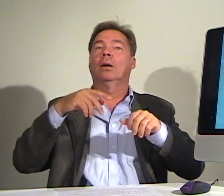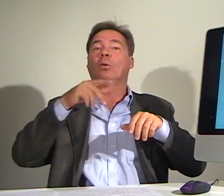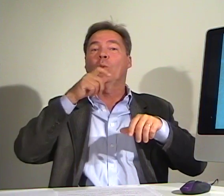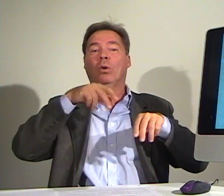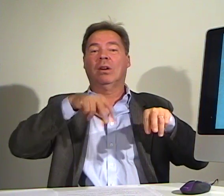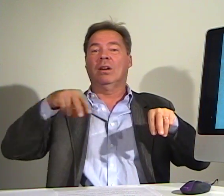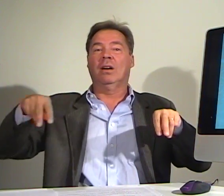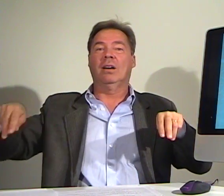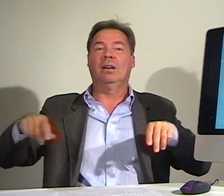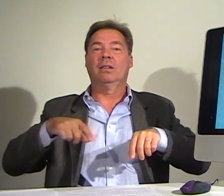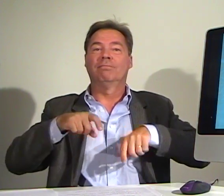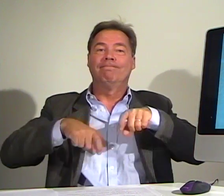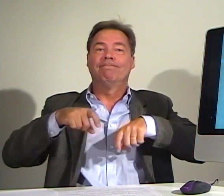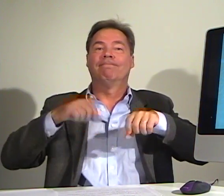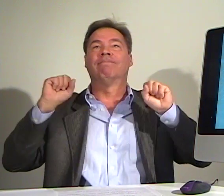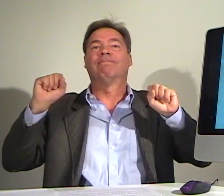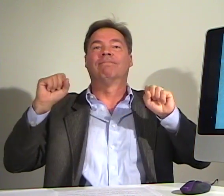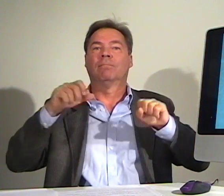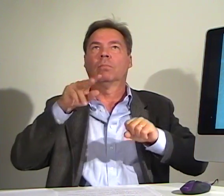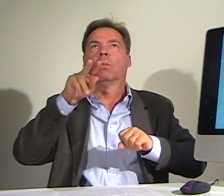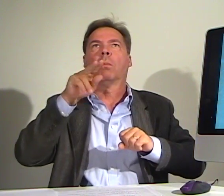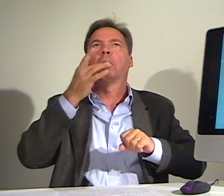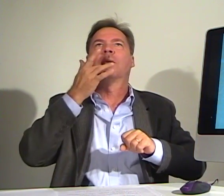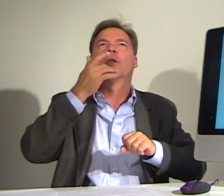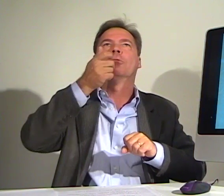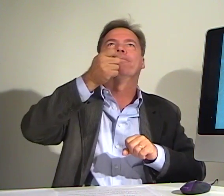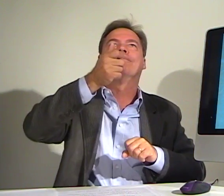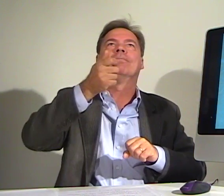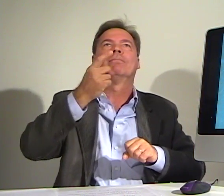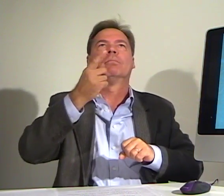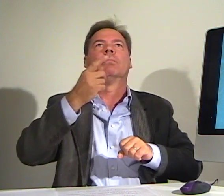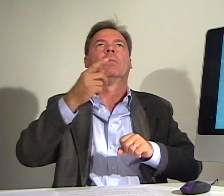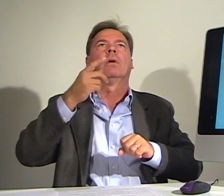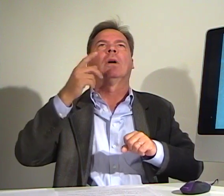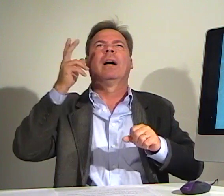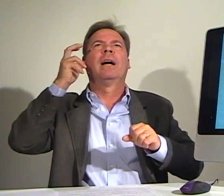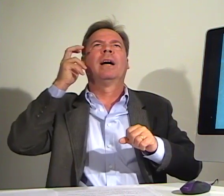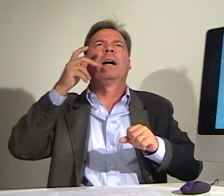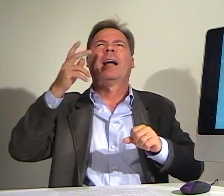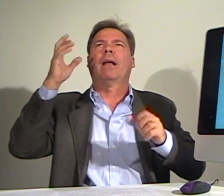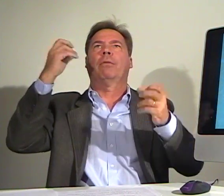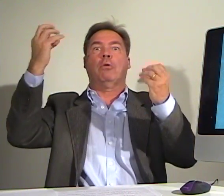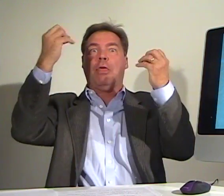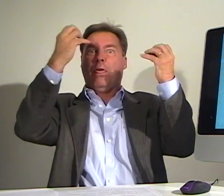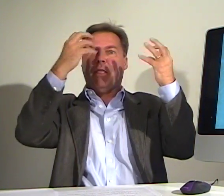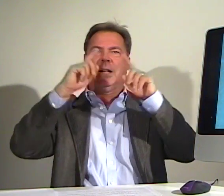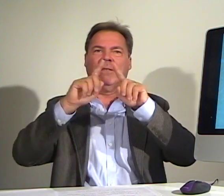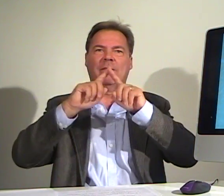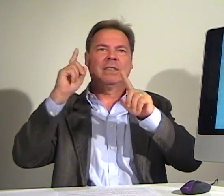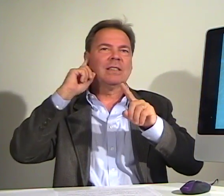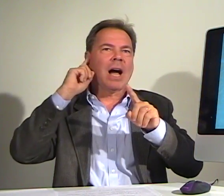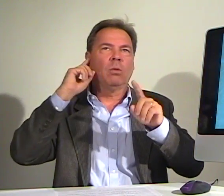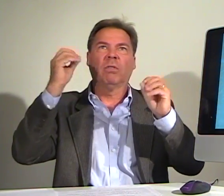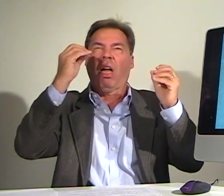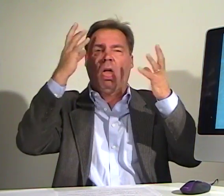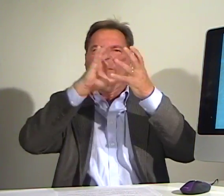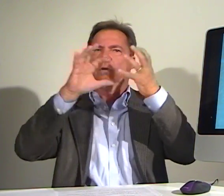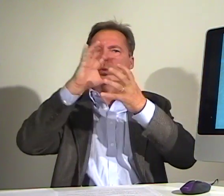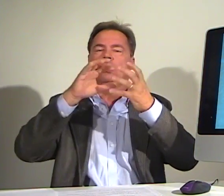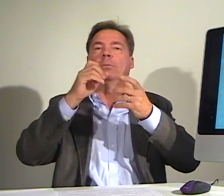TVs displayed, and those who are walking on treadmills or exercising are able to watch the TVs. And because there's so many TVs going